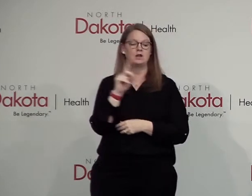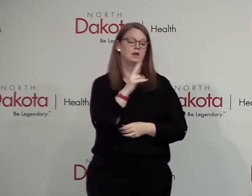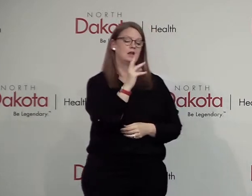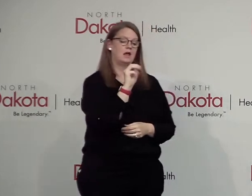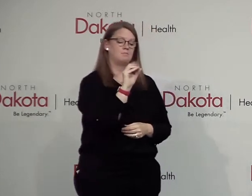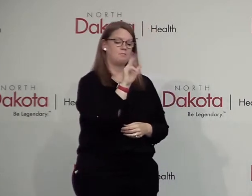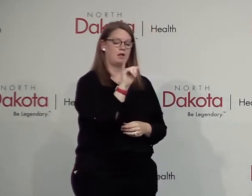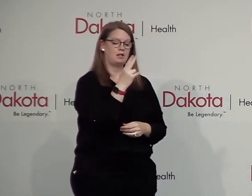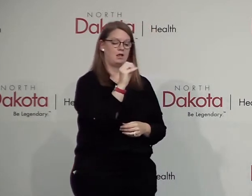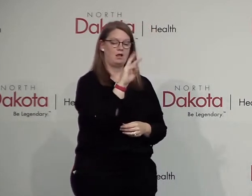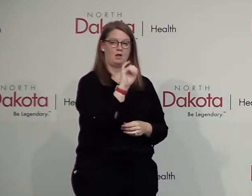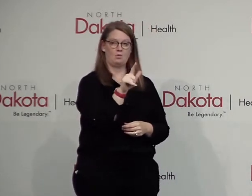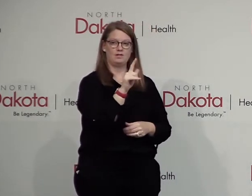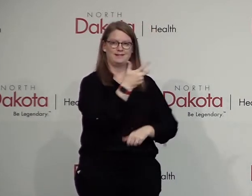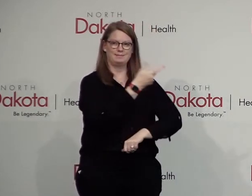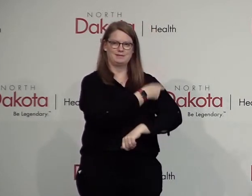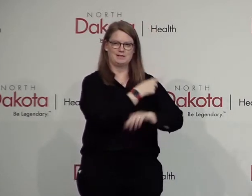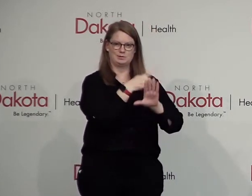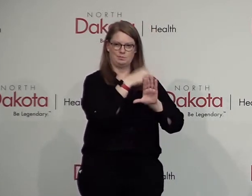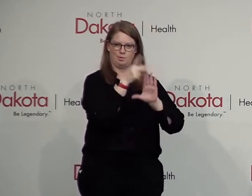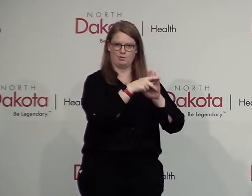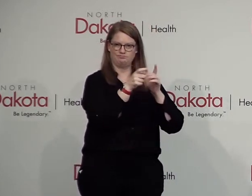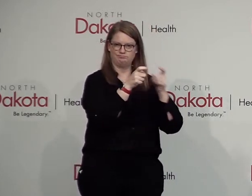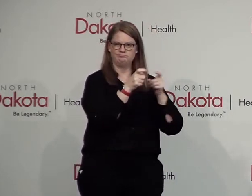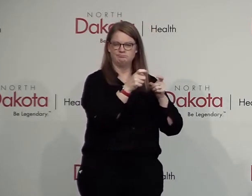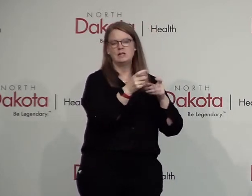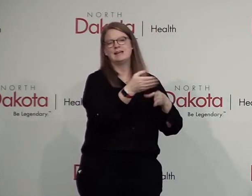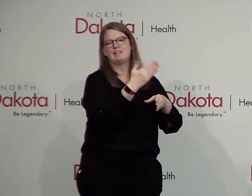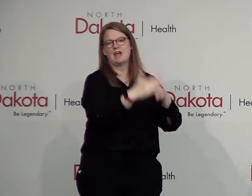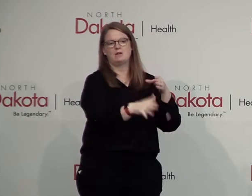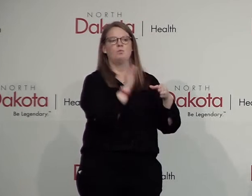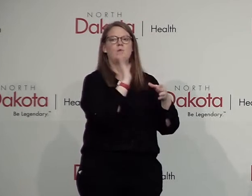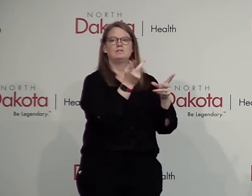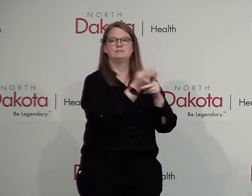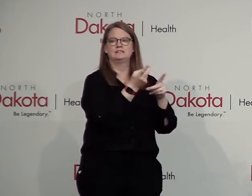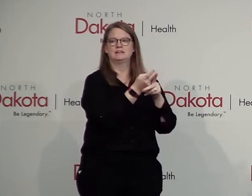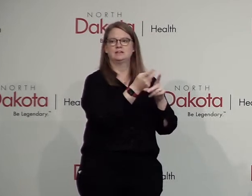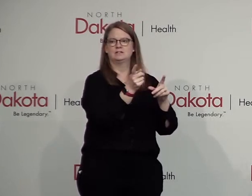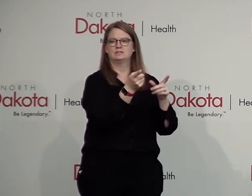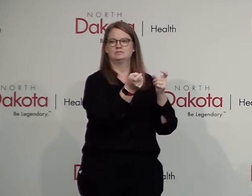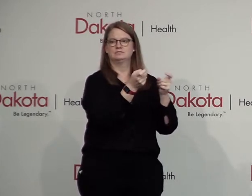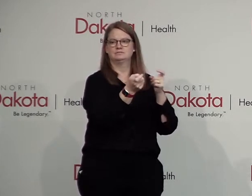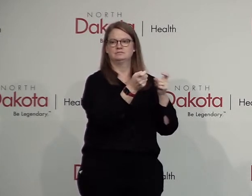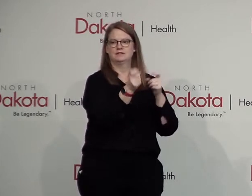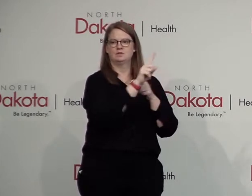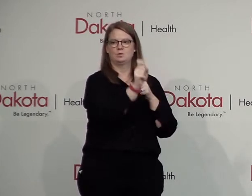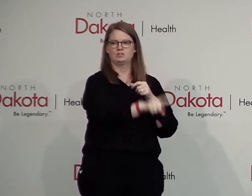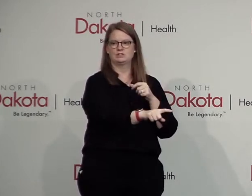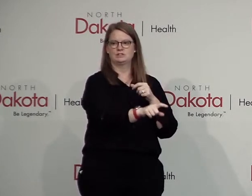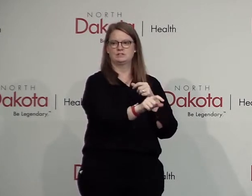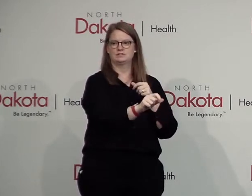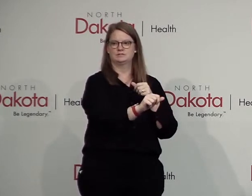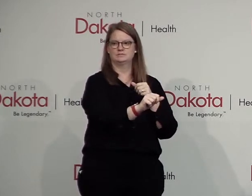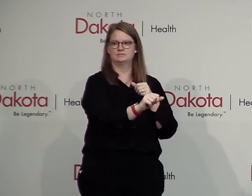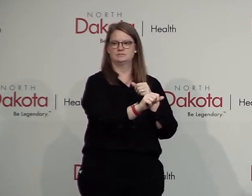Immunization Program Director, will moderate the questions at the end of this program.